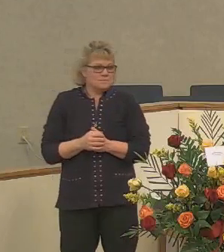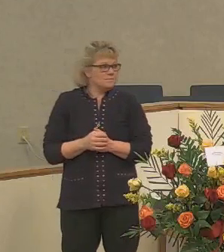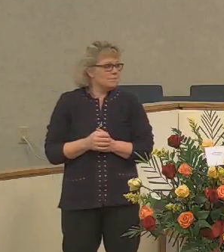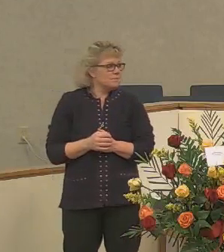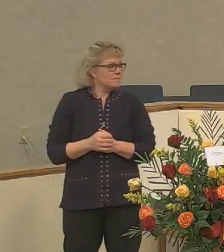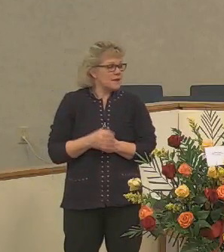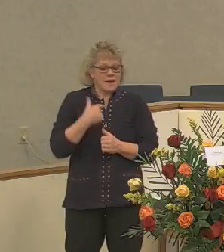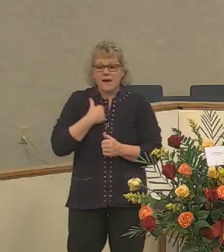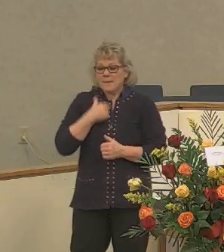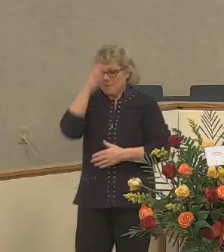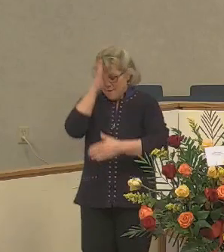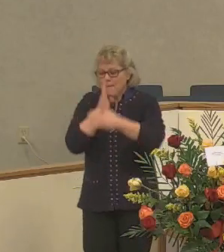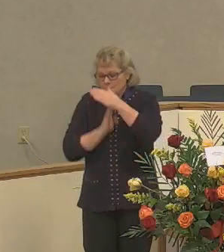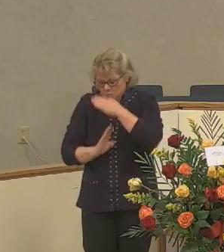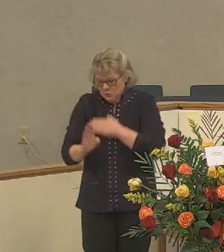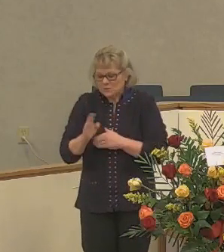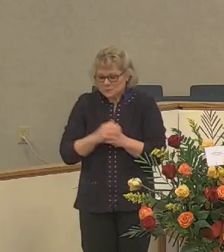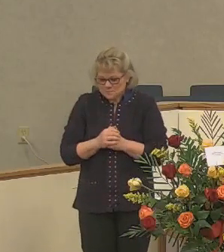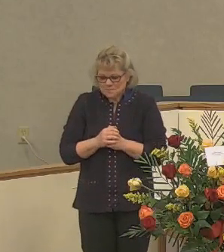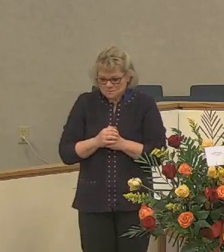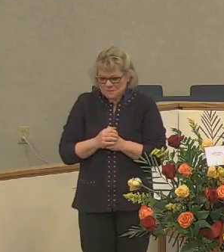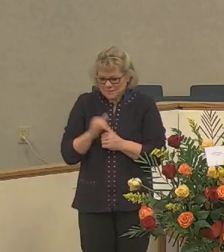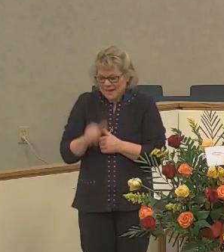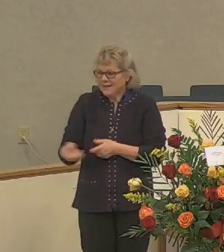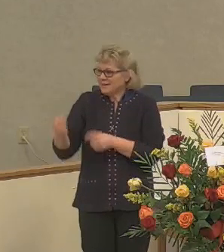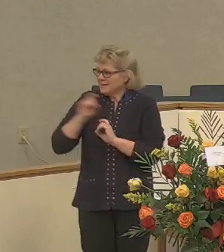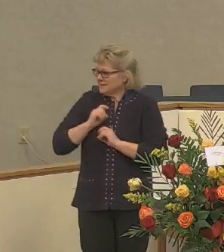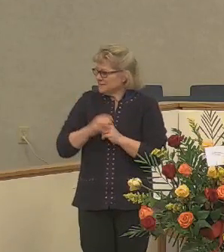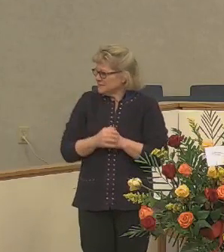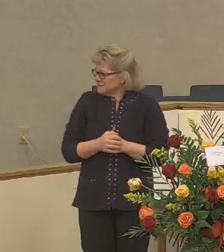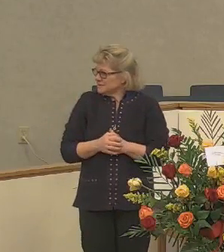I am humbled by that gift.